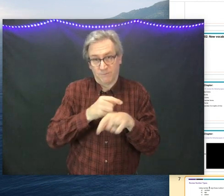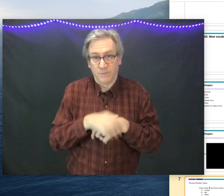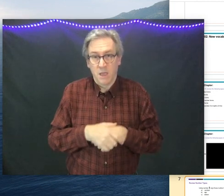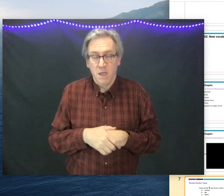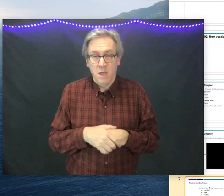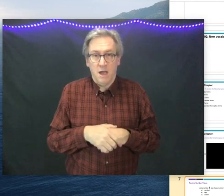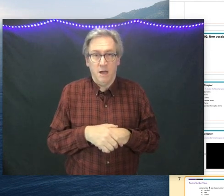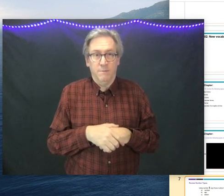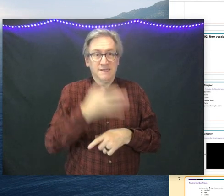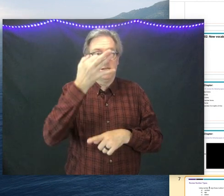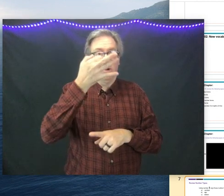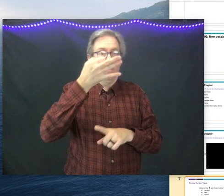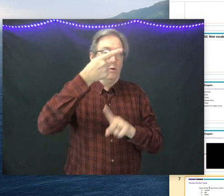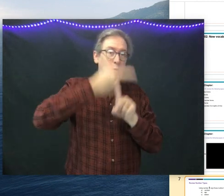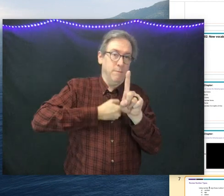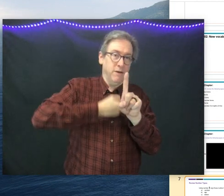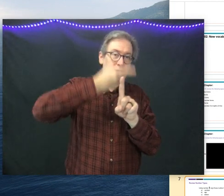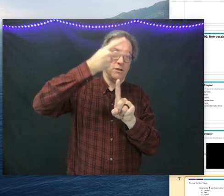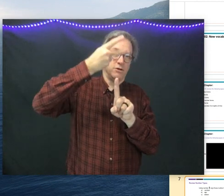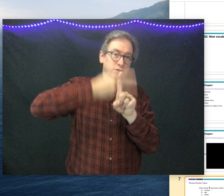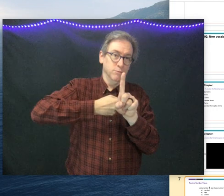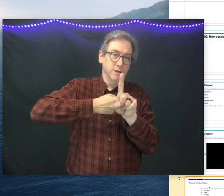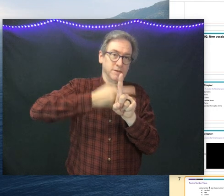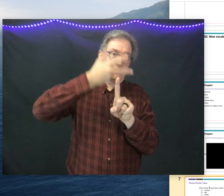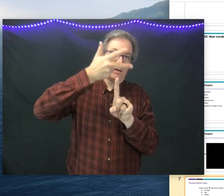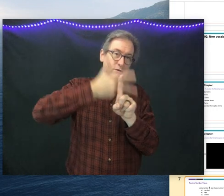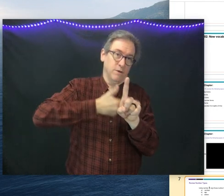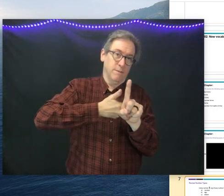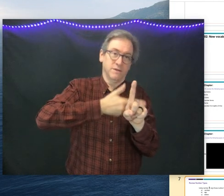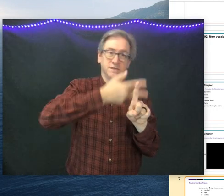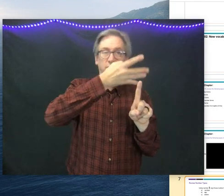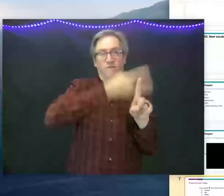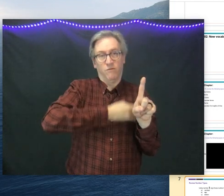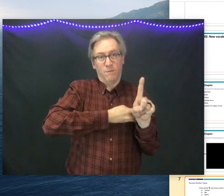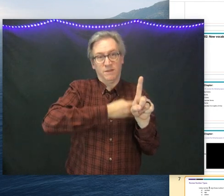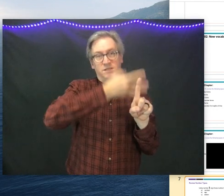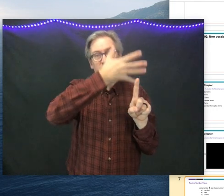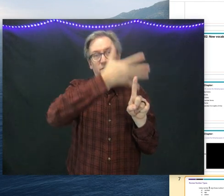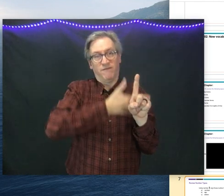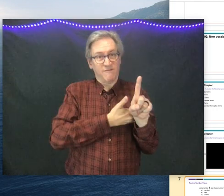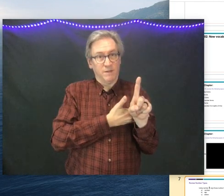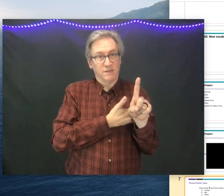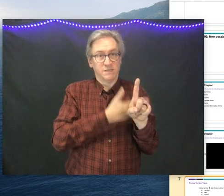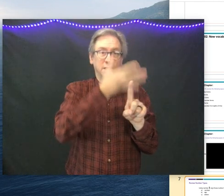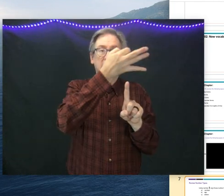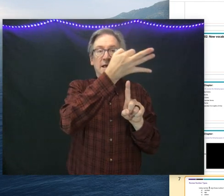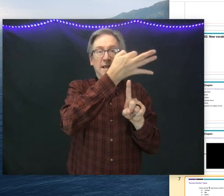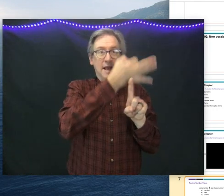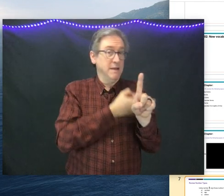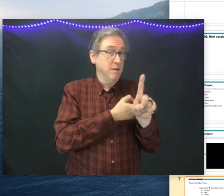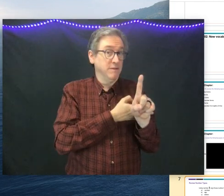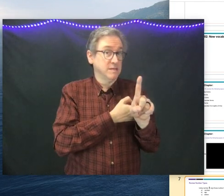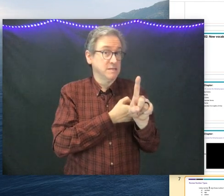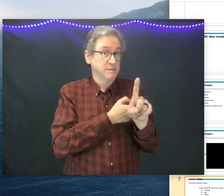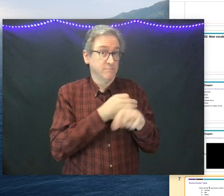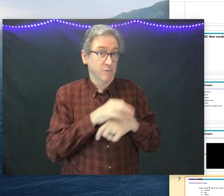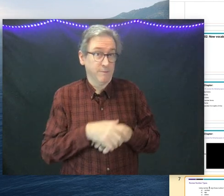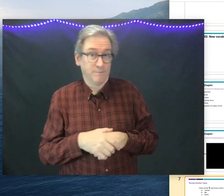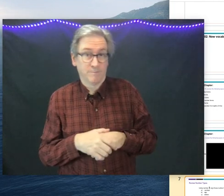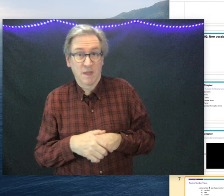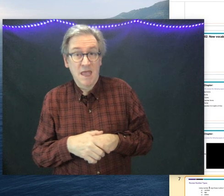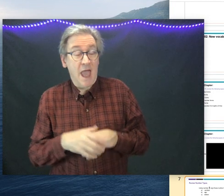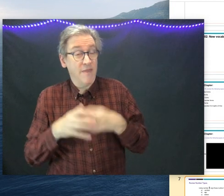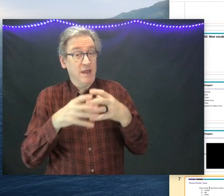month. So 1 month, 2 months, 3 months, 4 months, 5 months, 9 months,